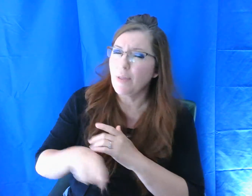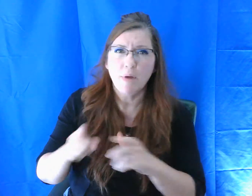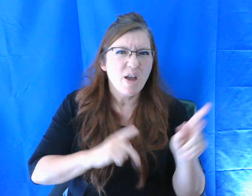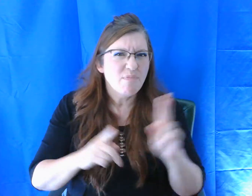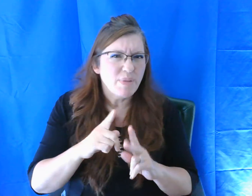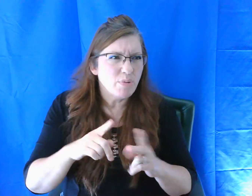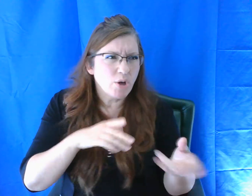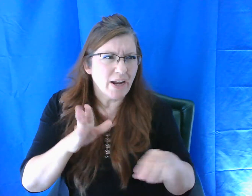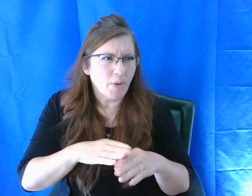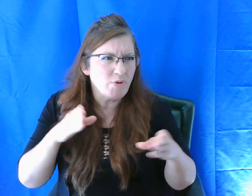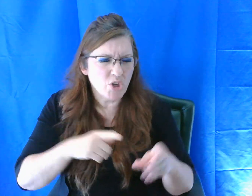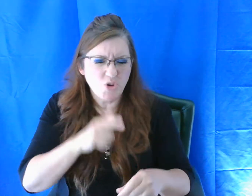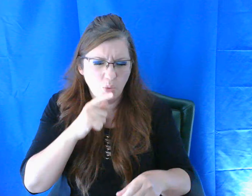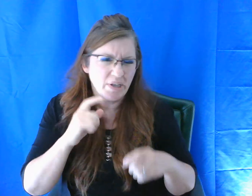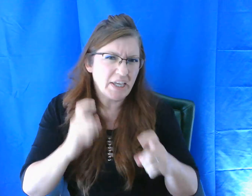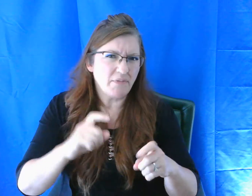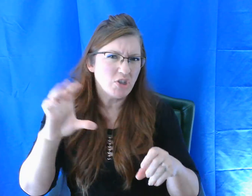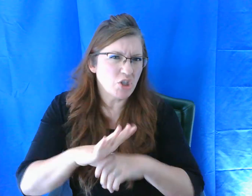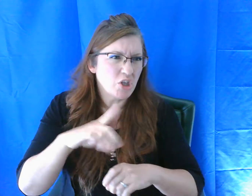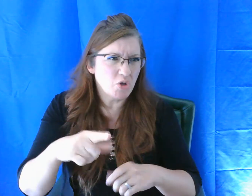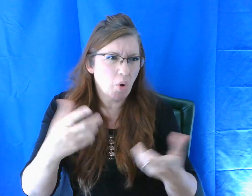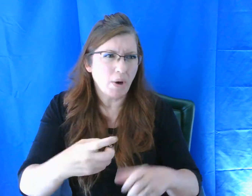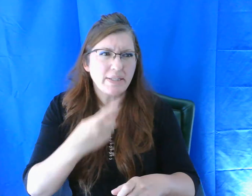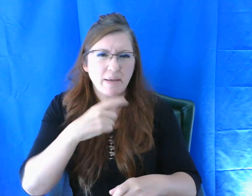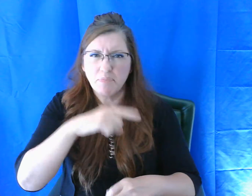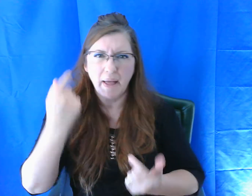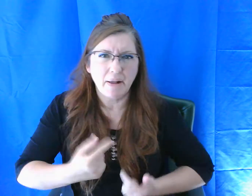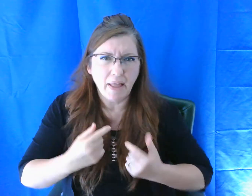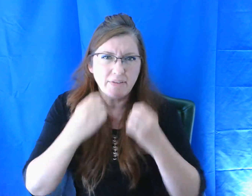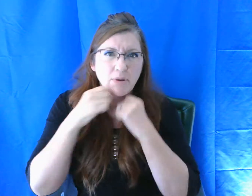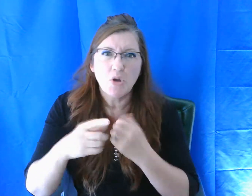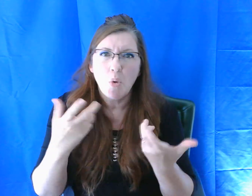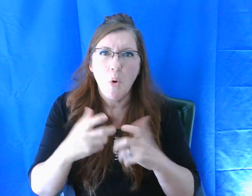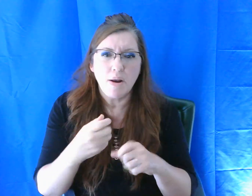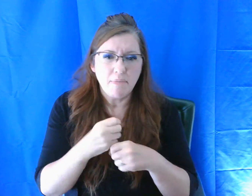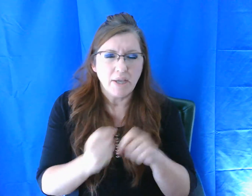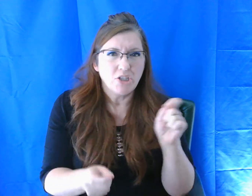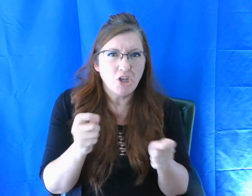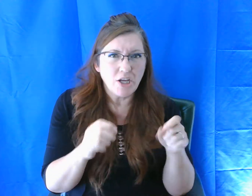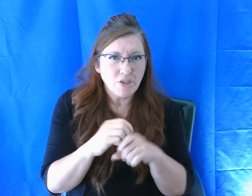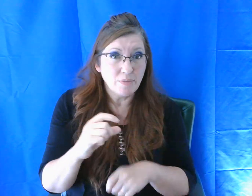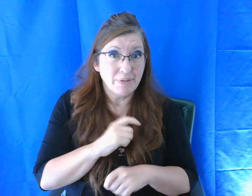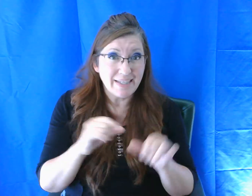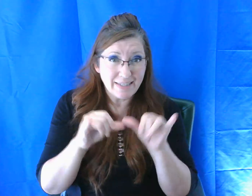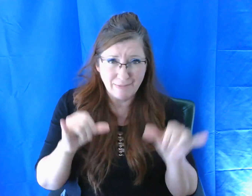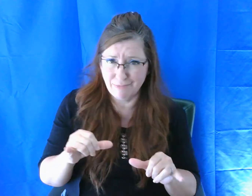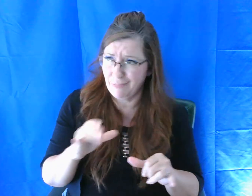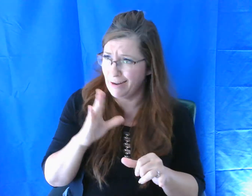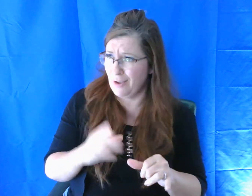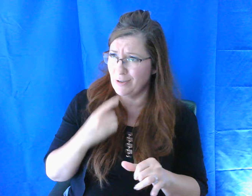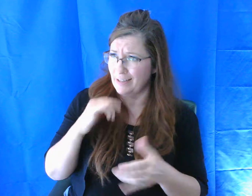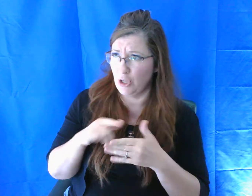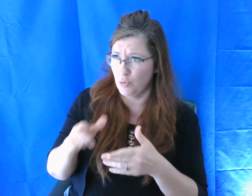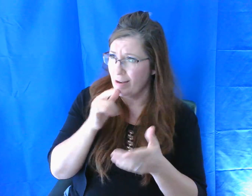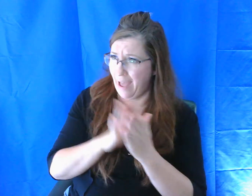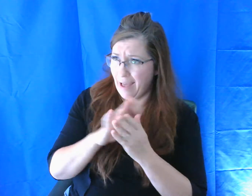a shit because you don't want to say Black Lives Matter because you don't want to make change within the police systems. Did I say that? You didn't ask me about the police system. I'm asking you if